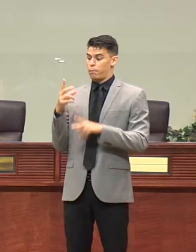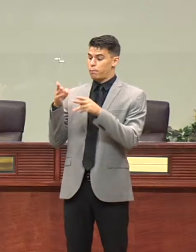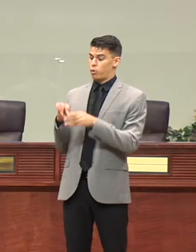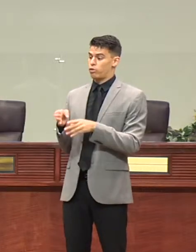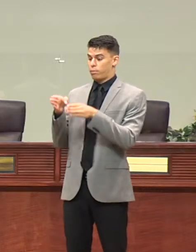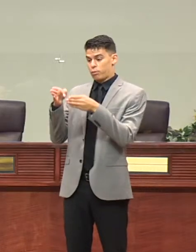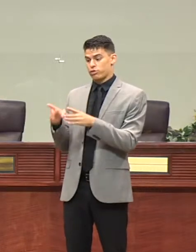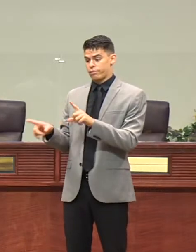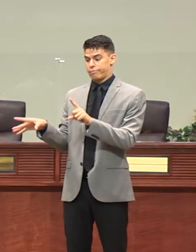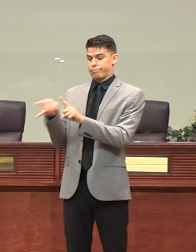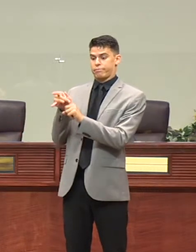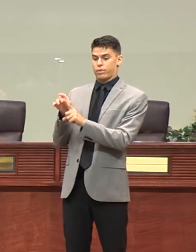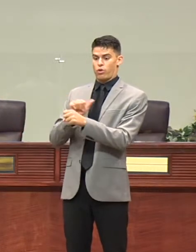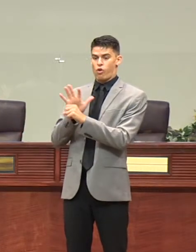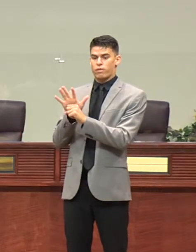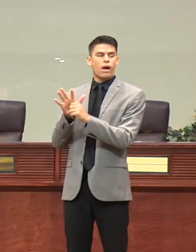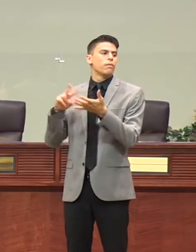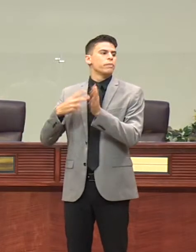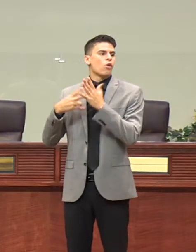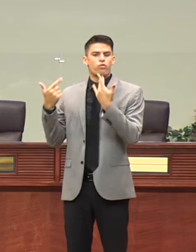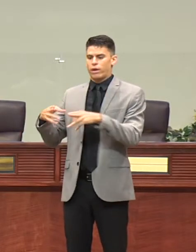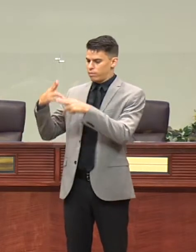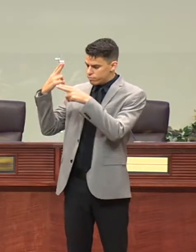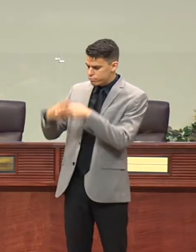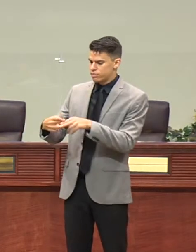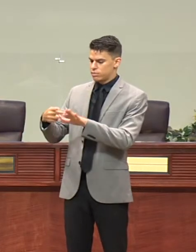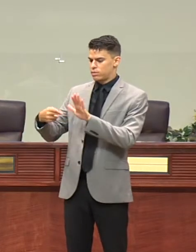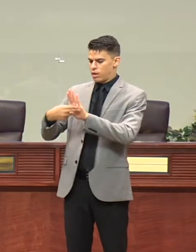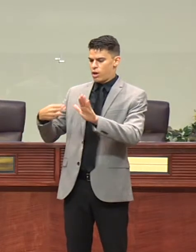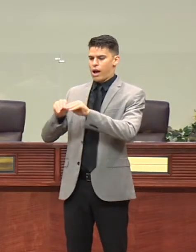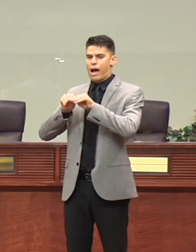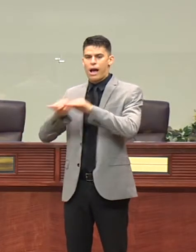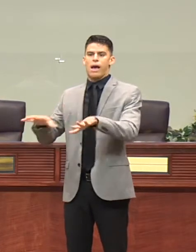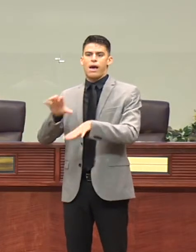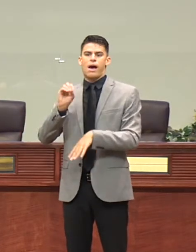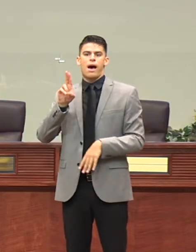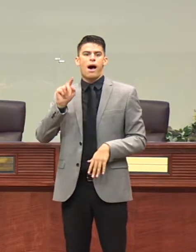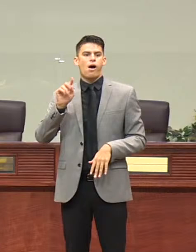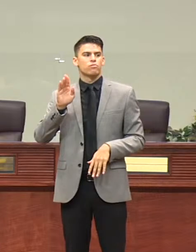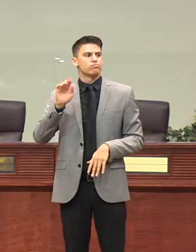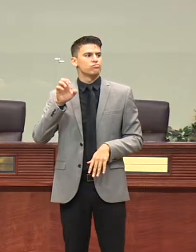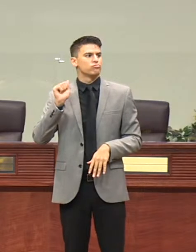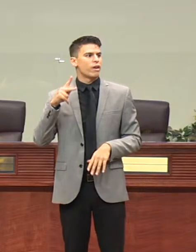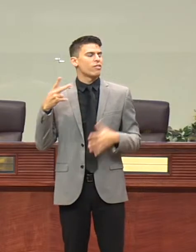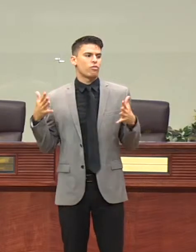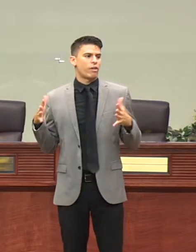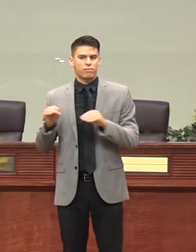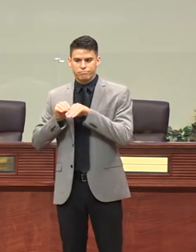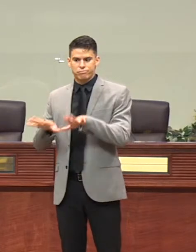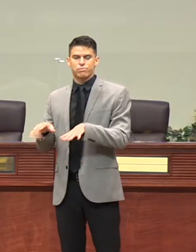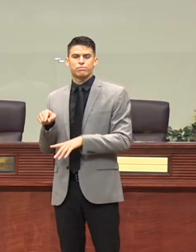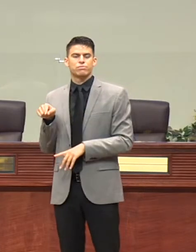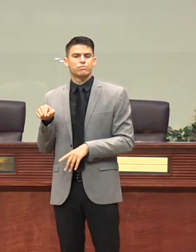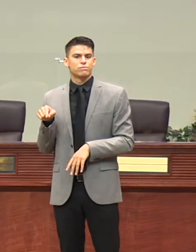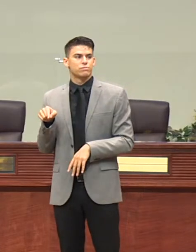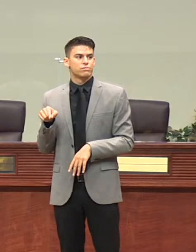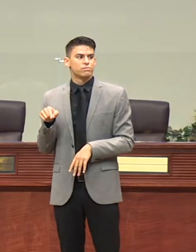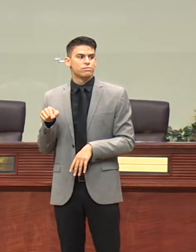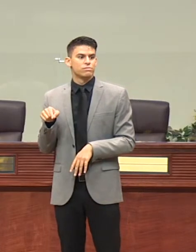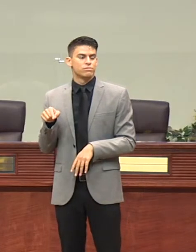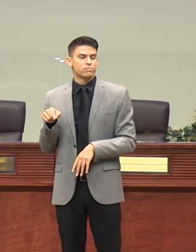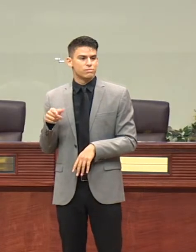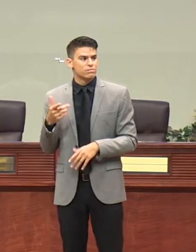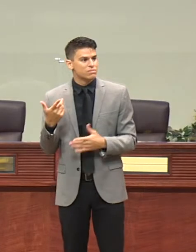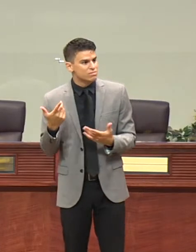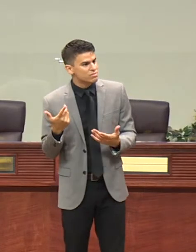intervention. So even if we have one single person in one of the assisted living facilities, that is considered an outbreak, in this case, to be